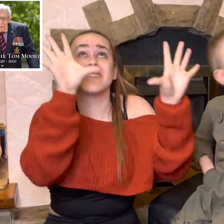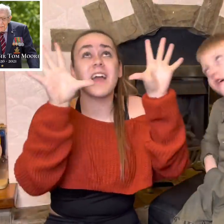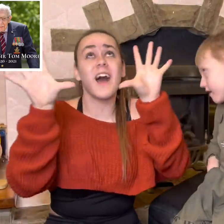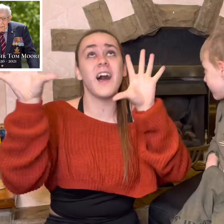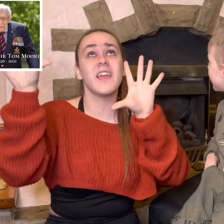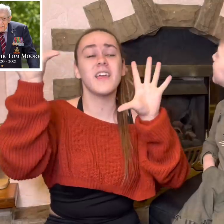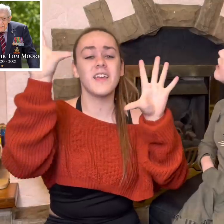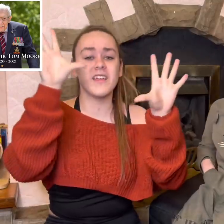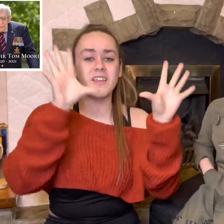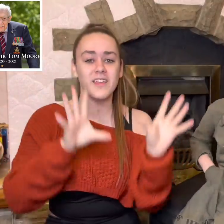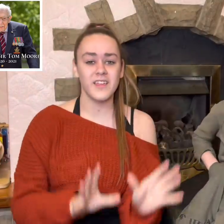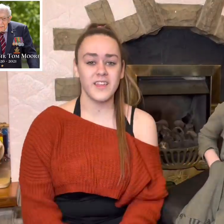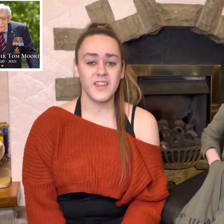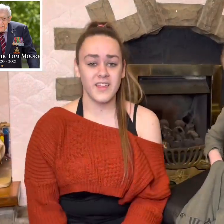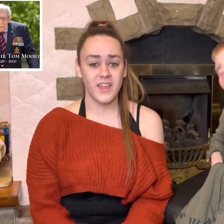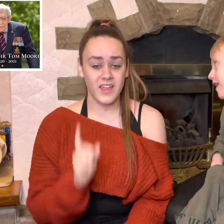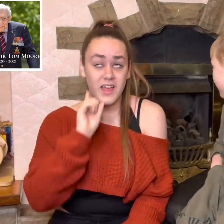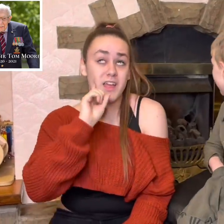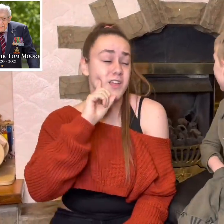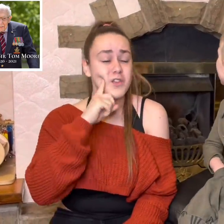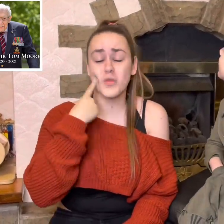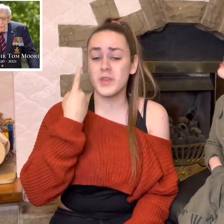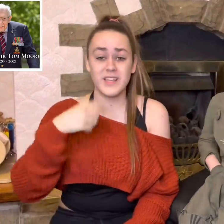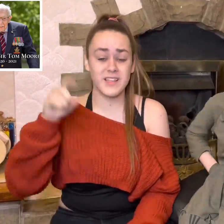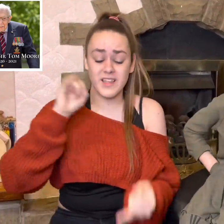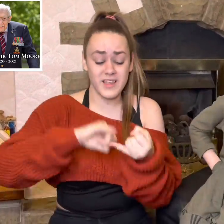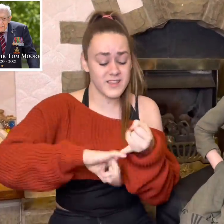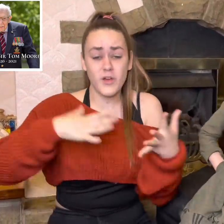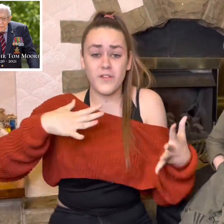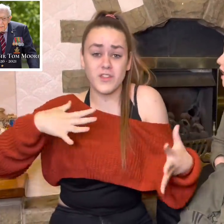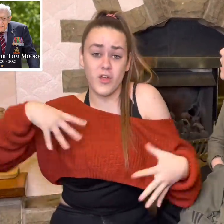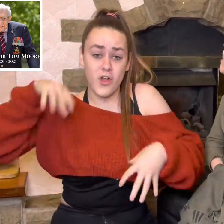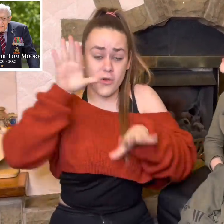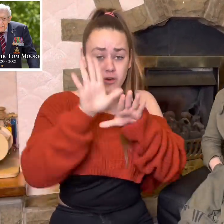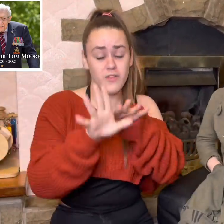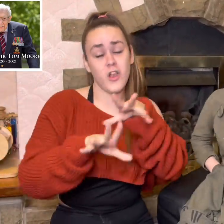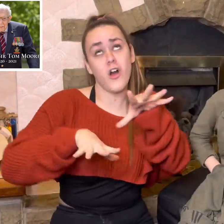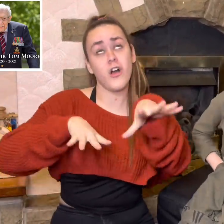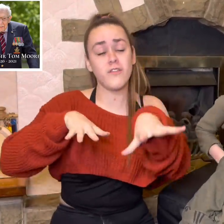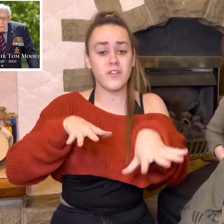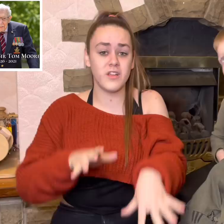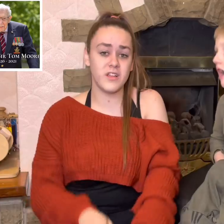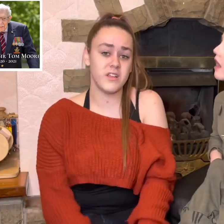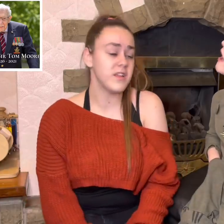sky and sweet silver song of the lark.